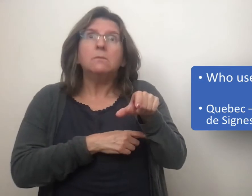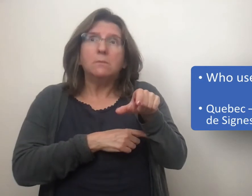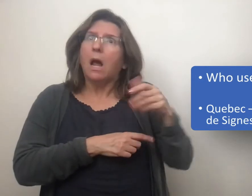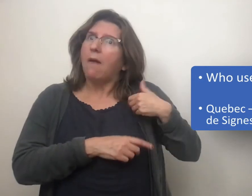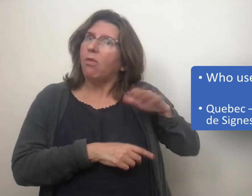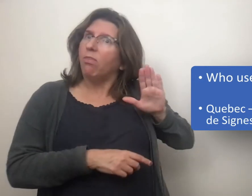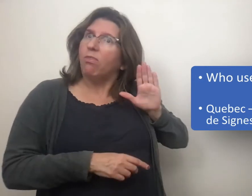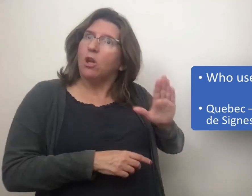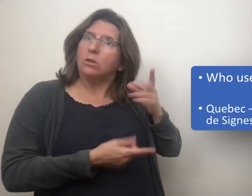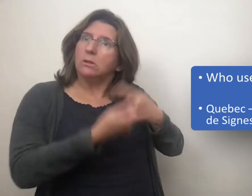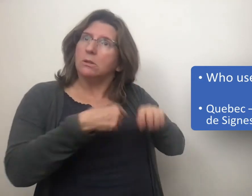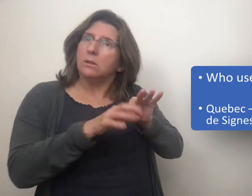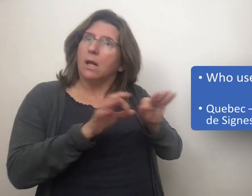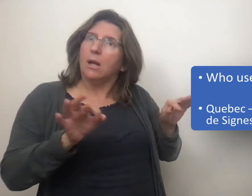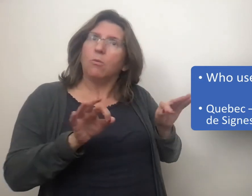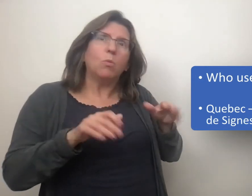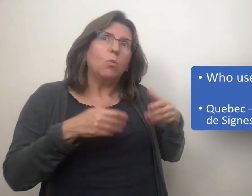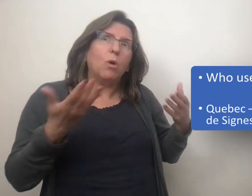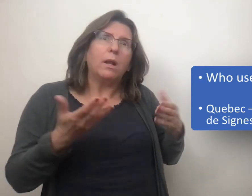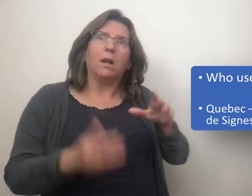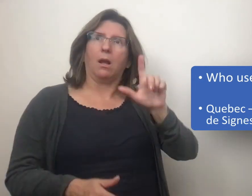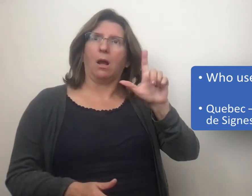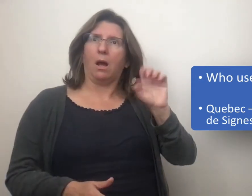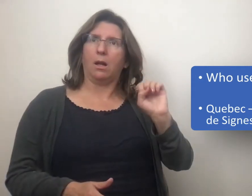Quebec has a different and separate language, LSQ,